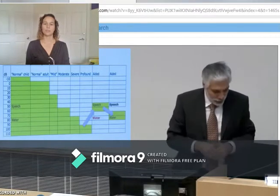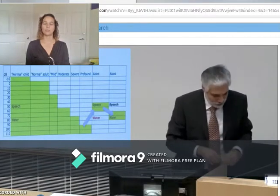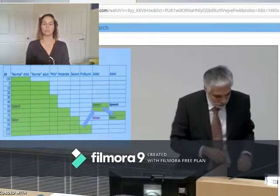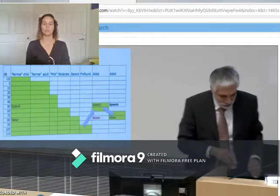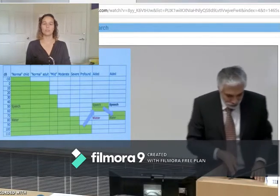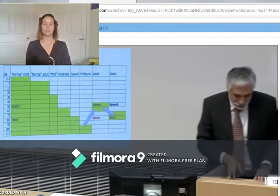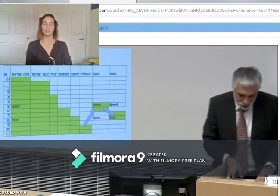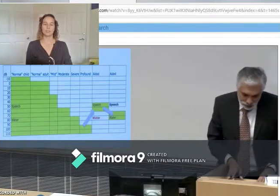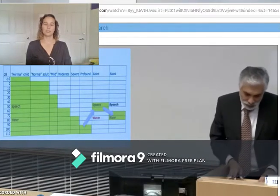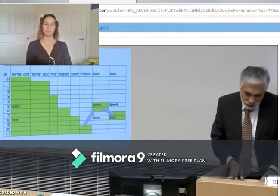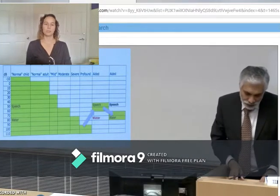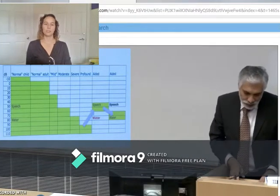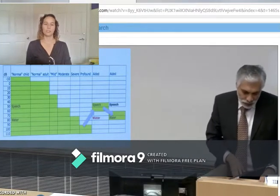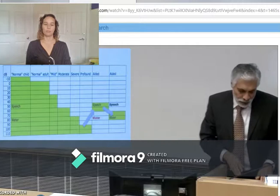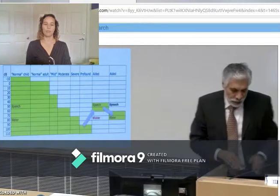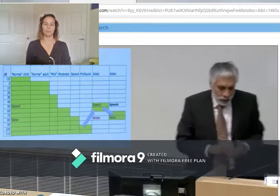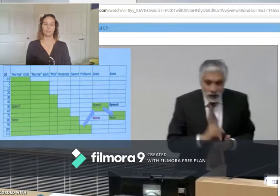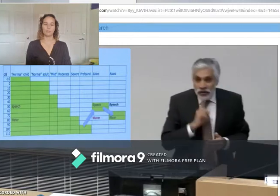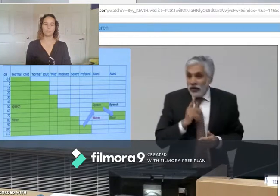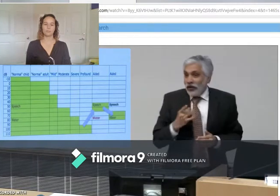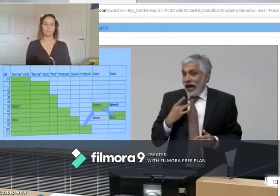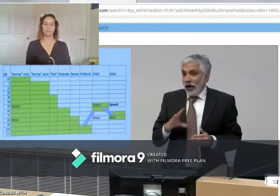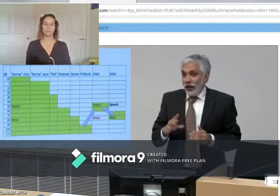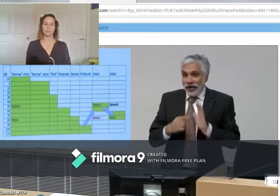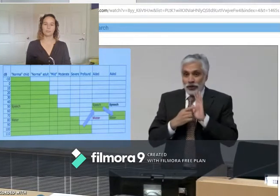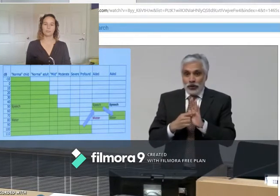It's just a tool, and that's what's important to remember.